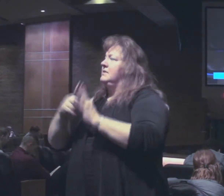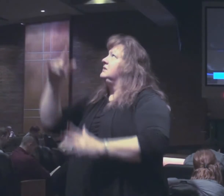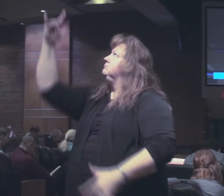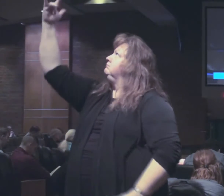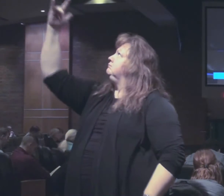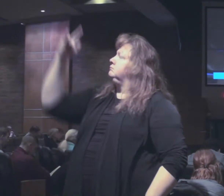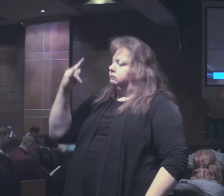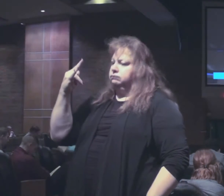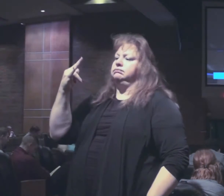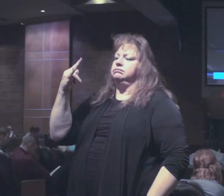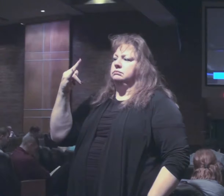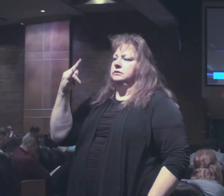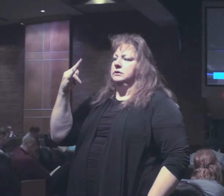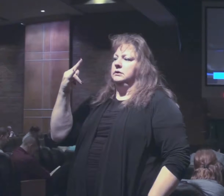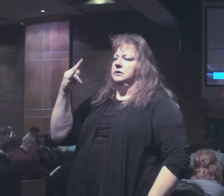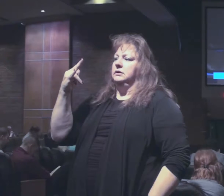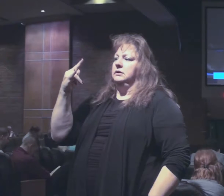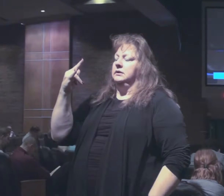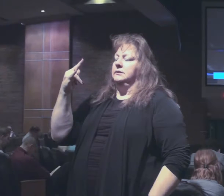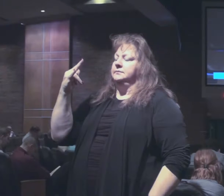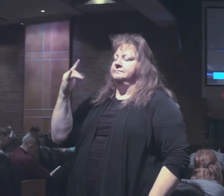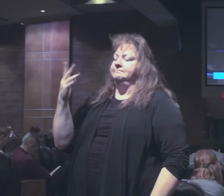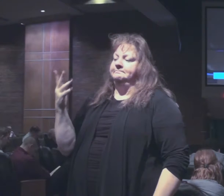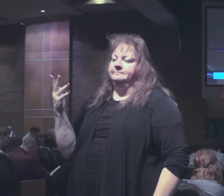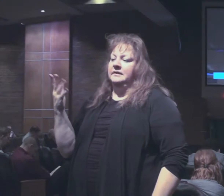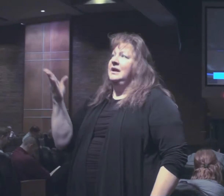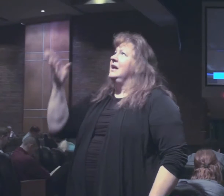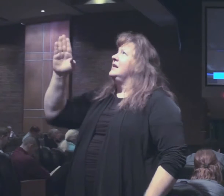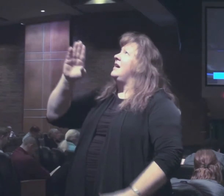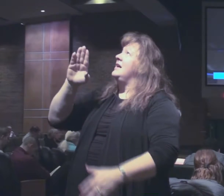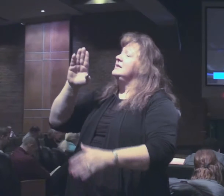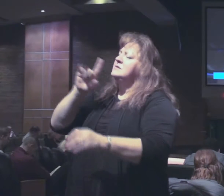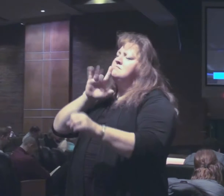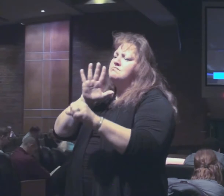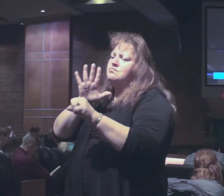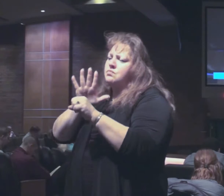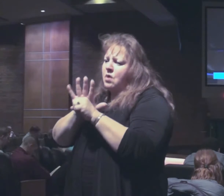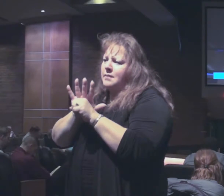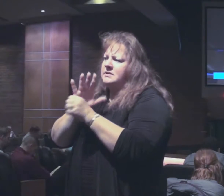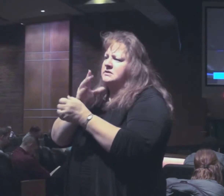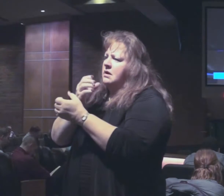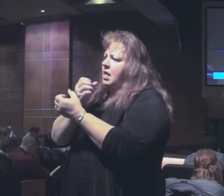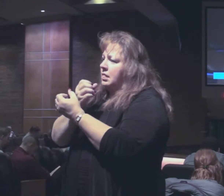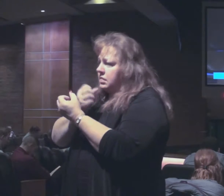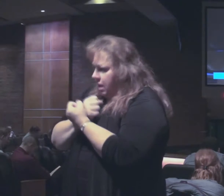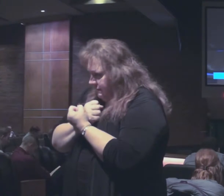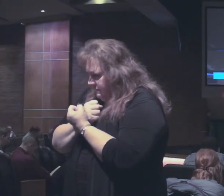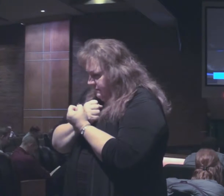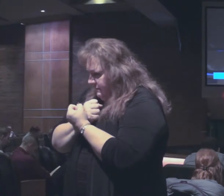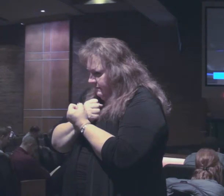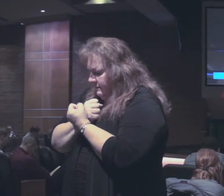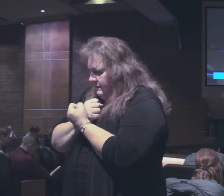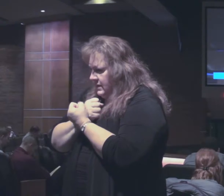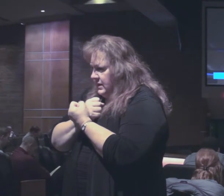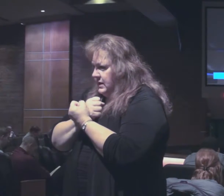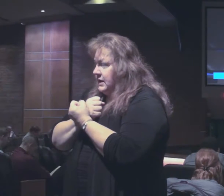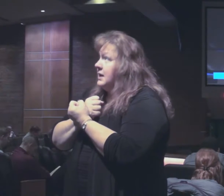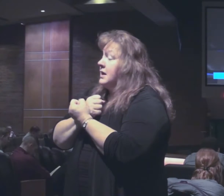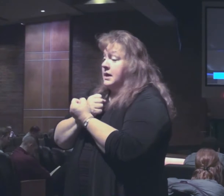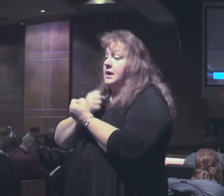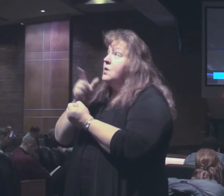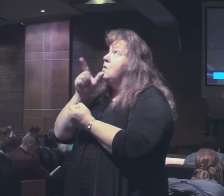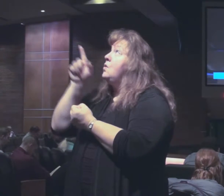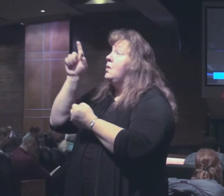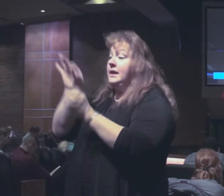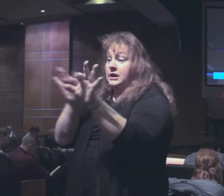God. I've said, God's covenant love. Godly, those the objects of